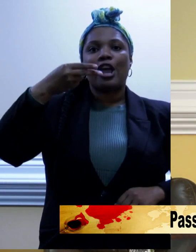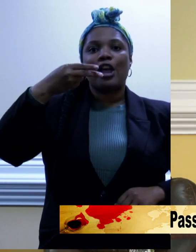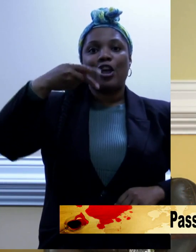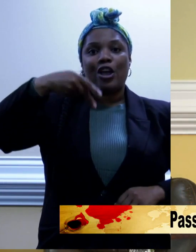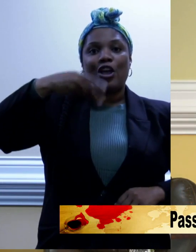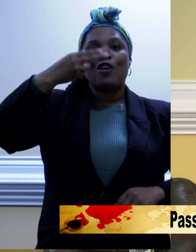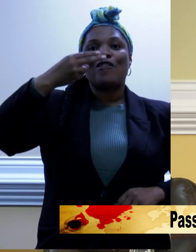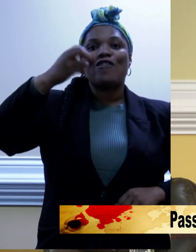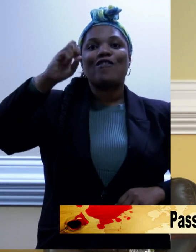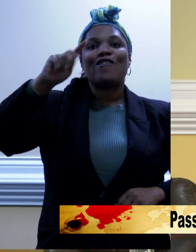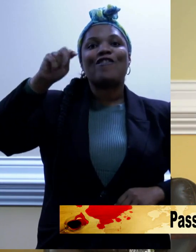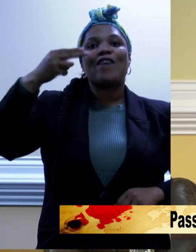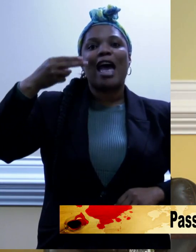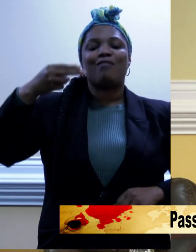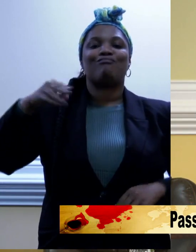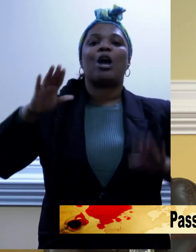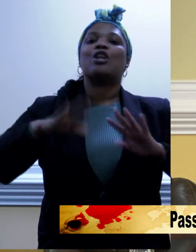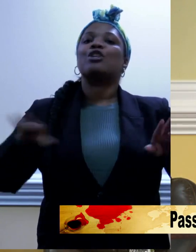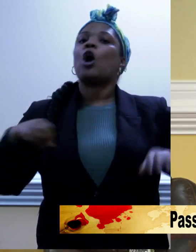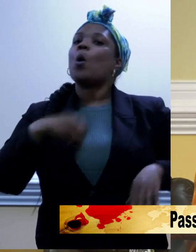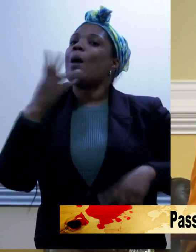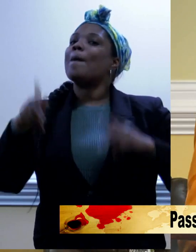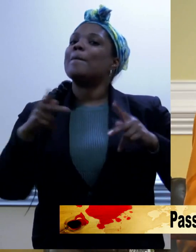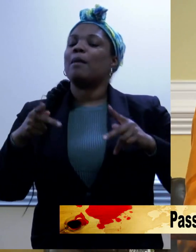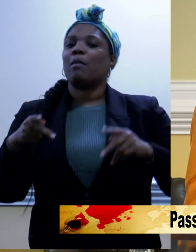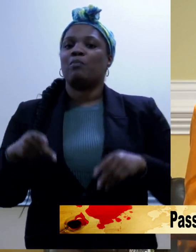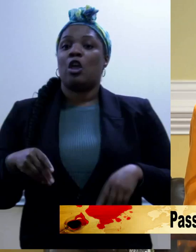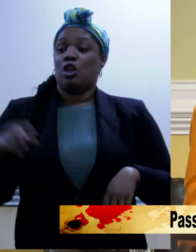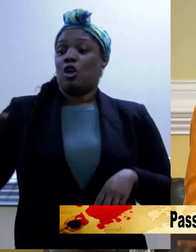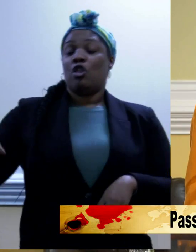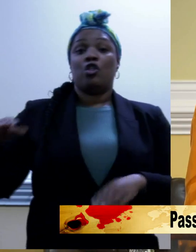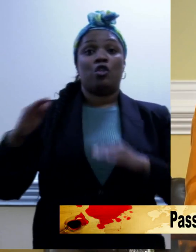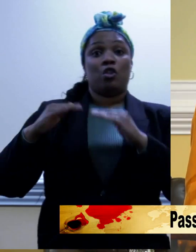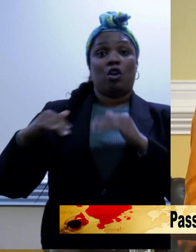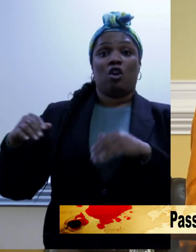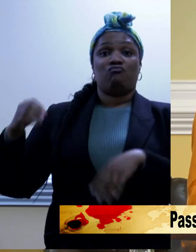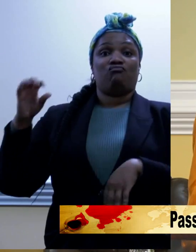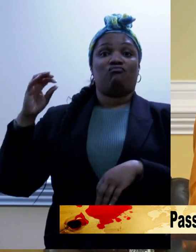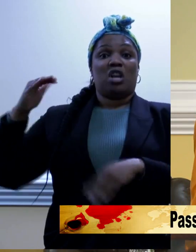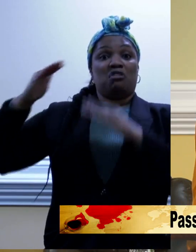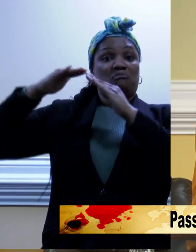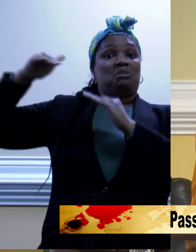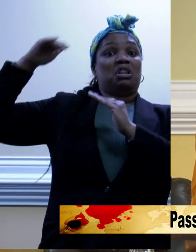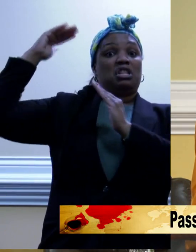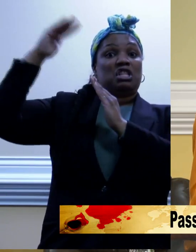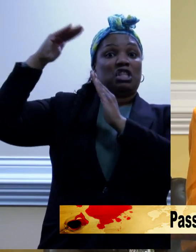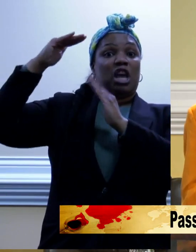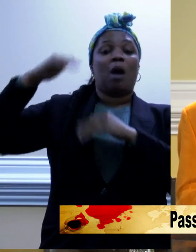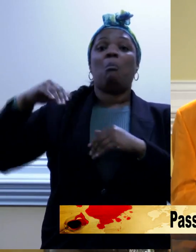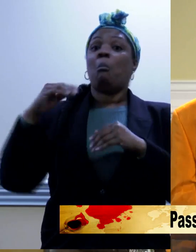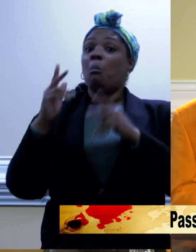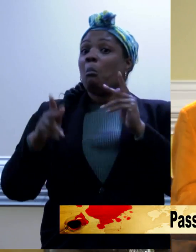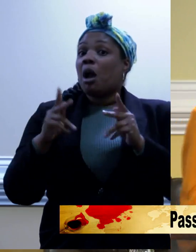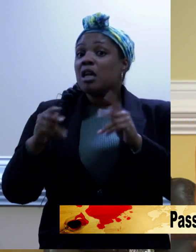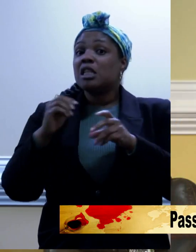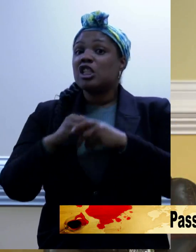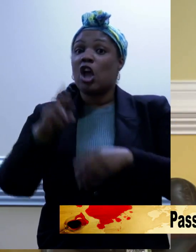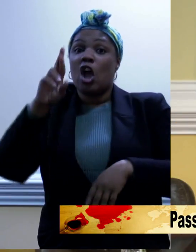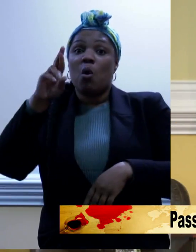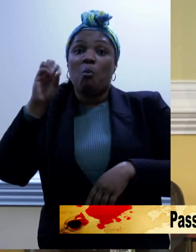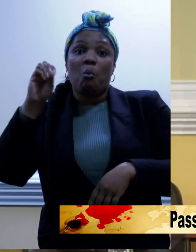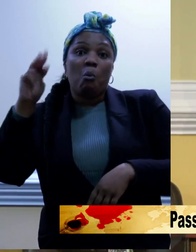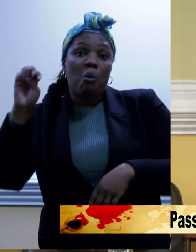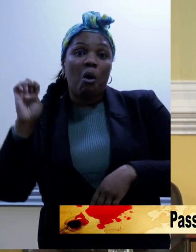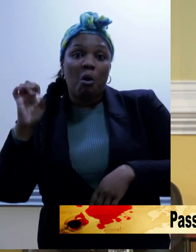folks. And the chief of them is in Rome. They have taken the word of God, taken it off